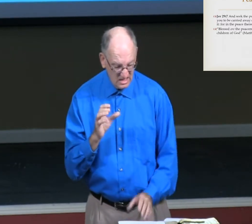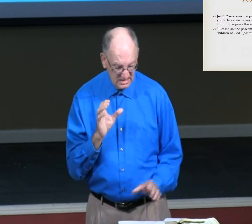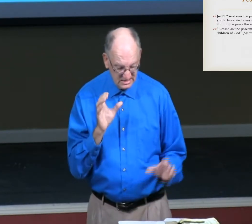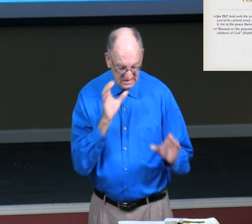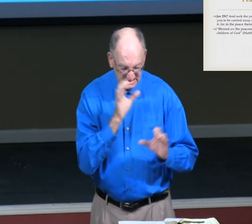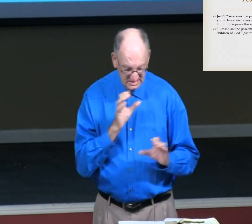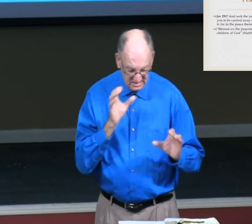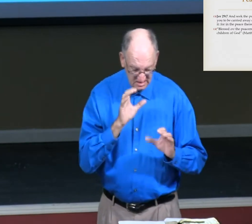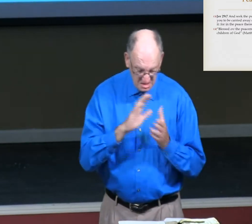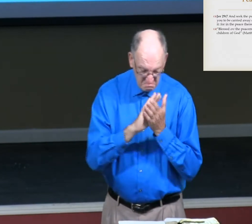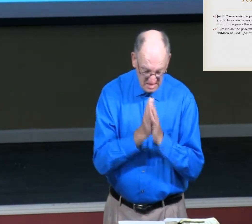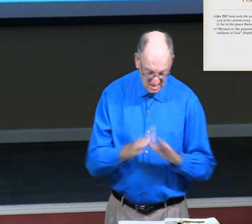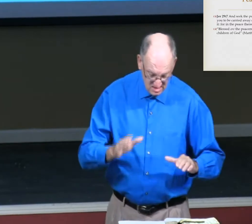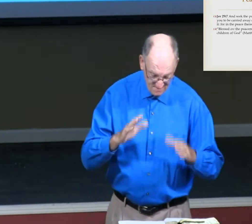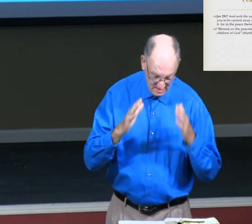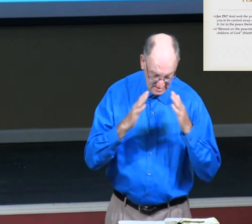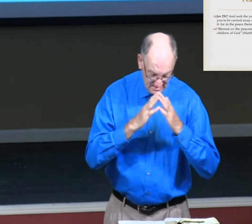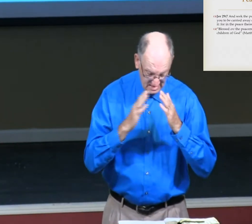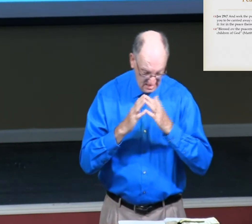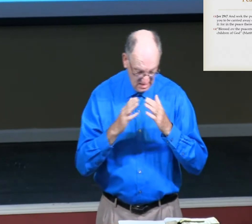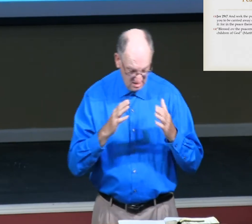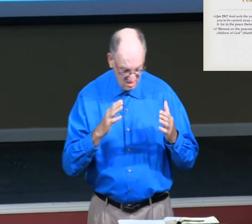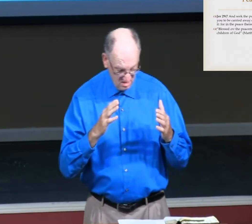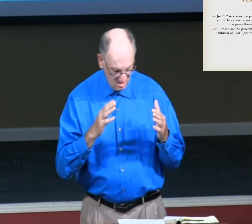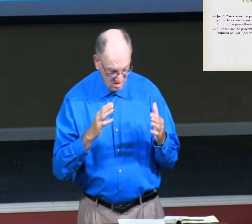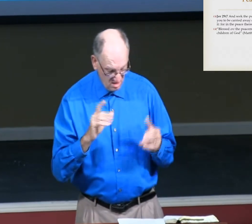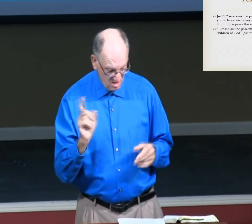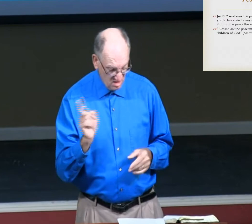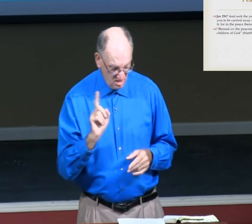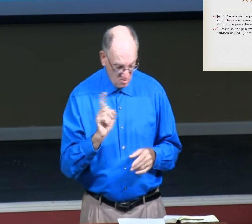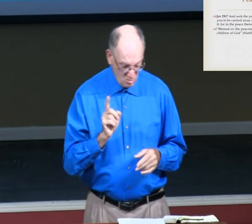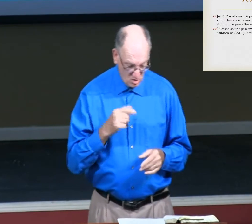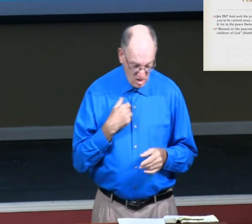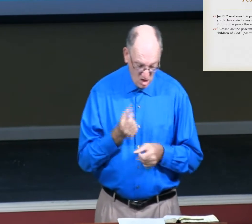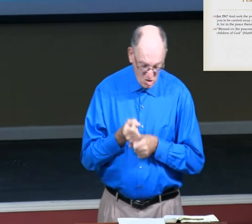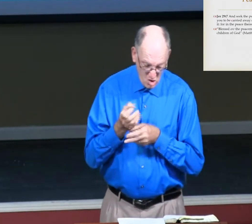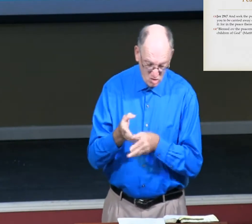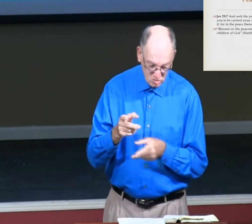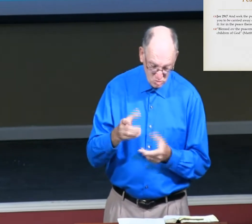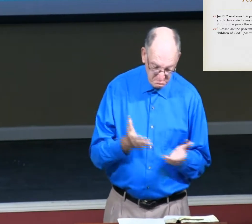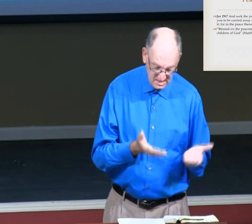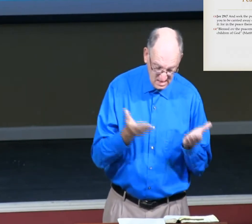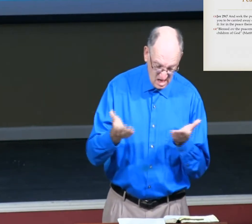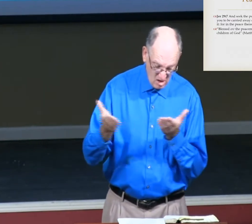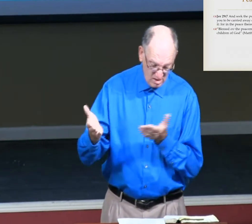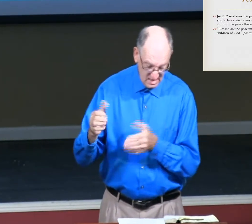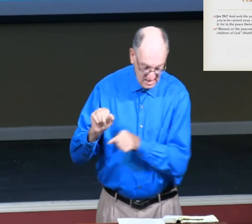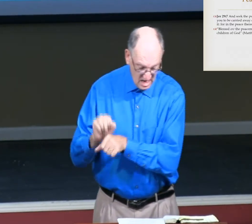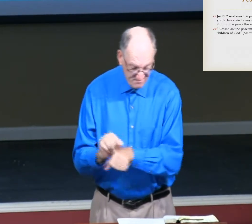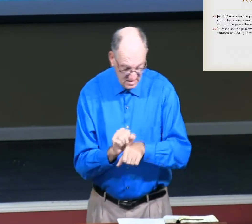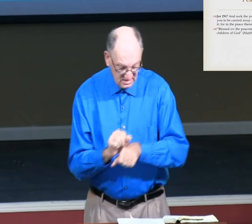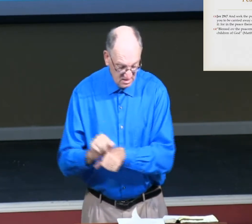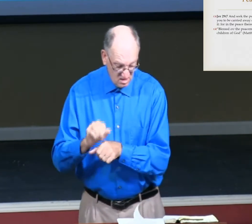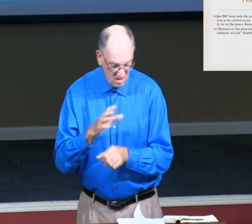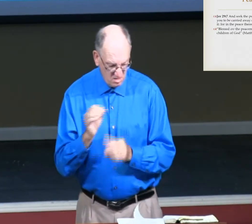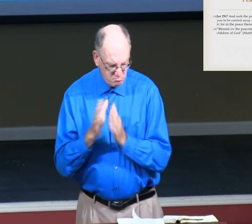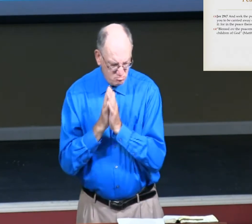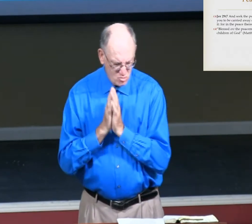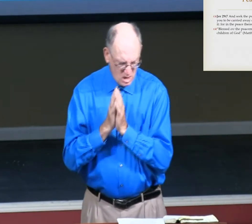It says, and seek the peace of the city, whither I have caused you to be carried away